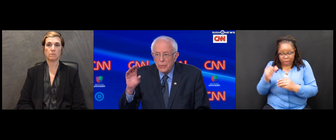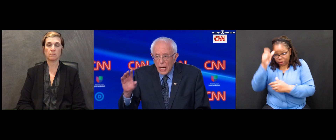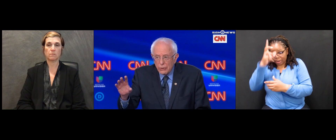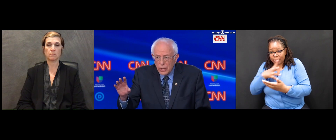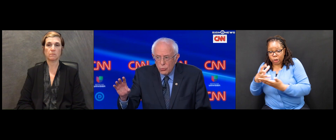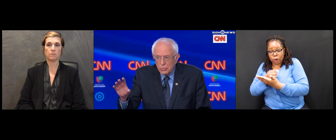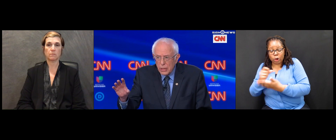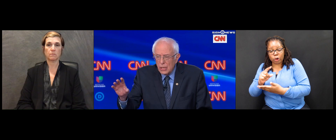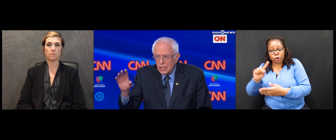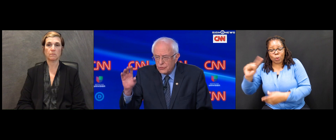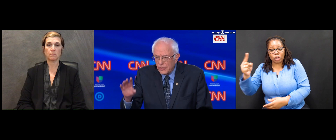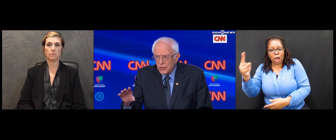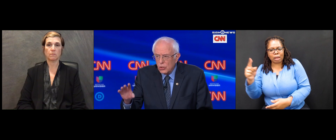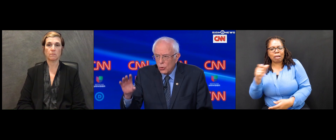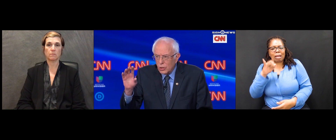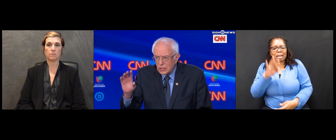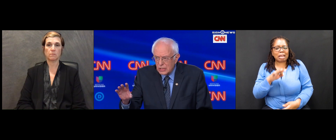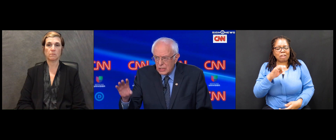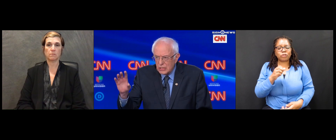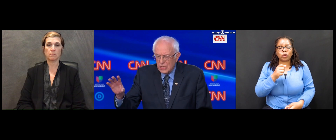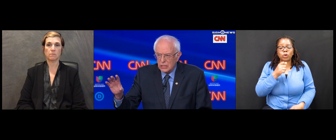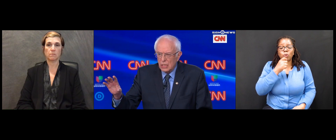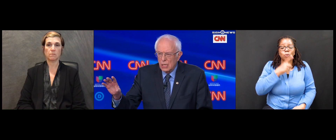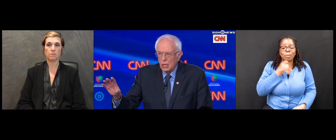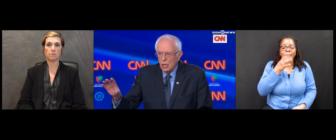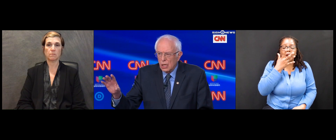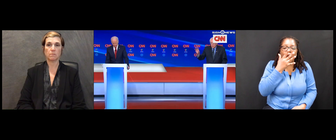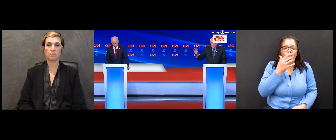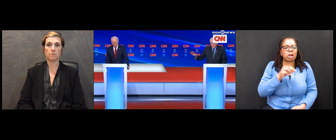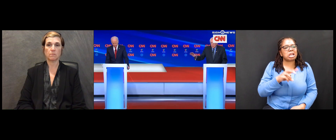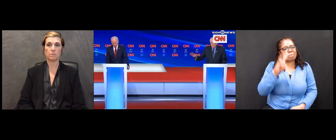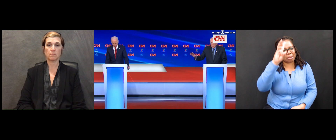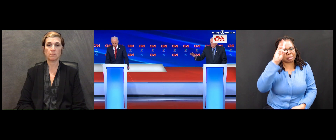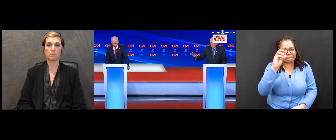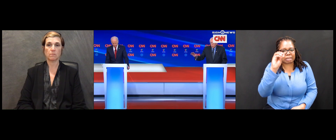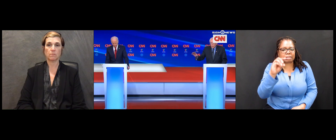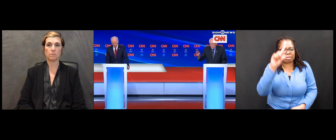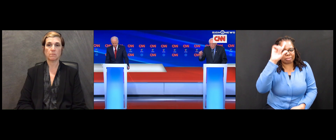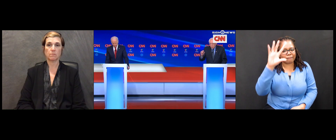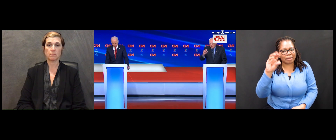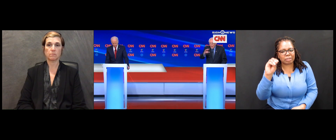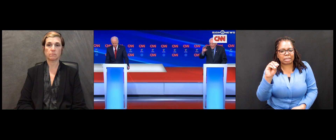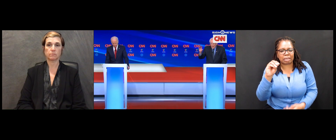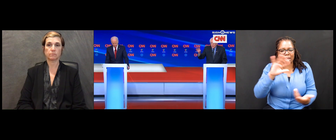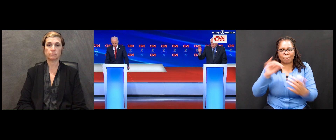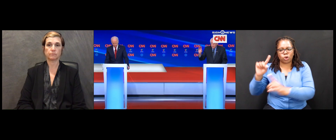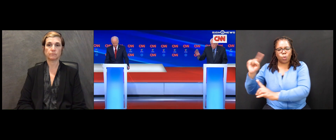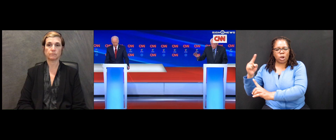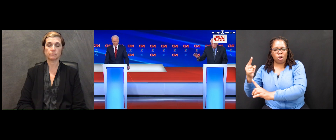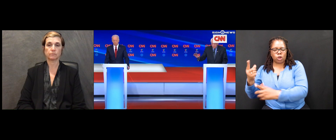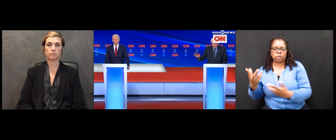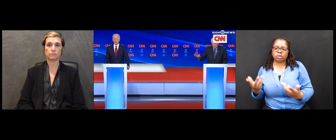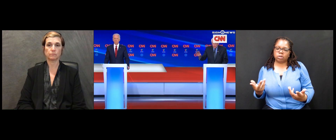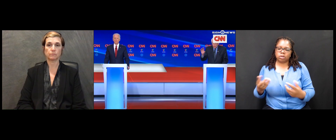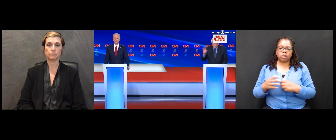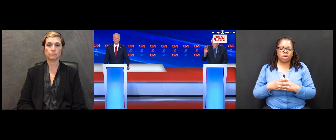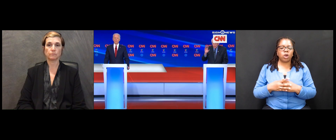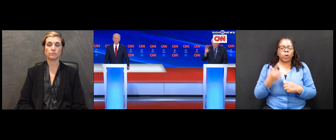if you're a minority woman, it's 50 or 60 cents on the dollar. We need to have